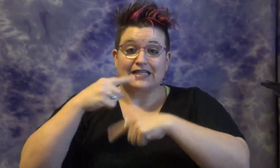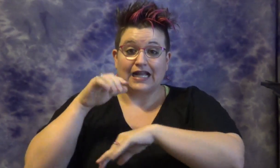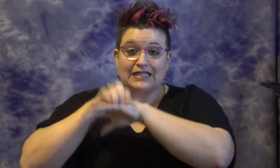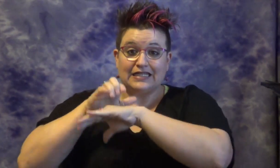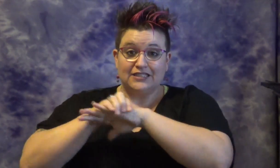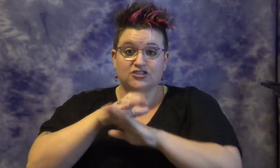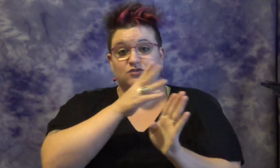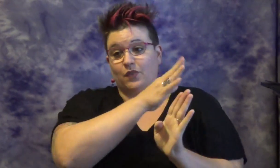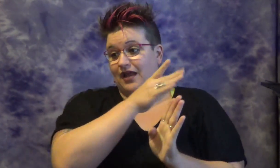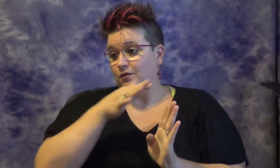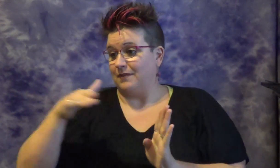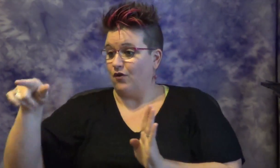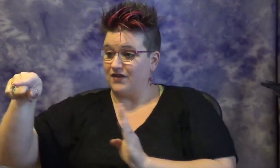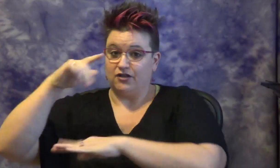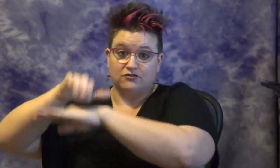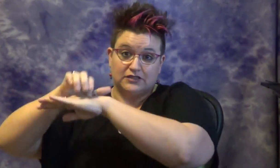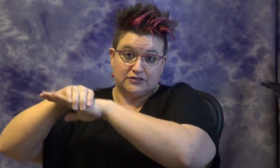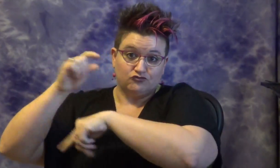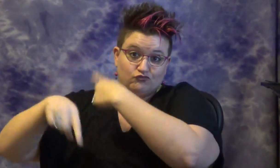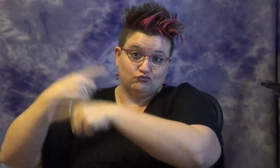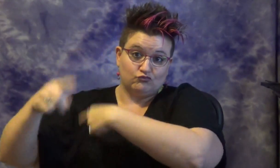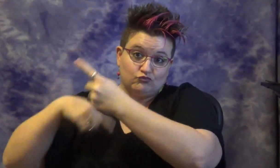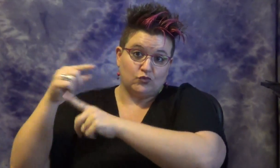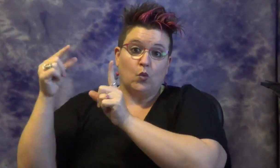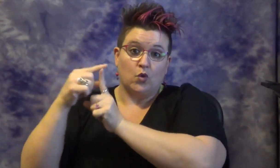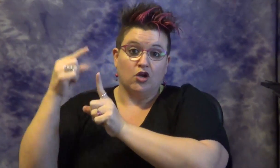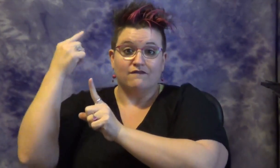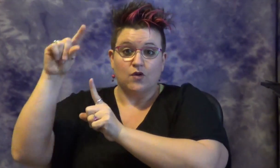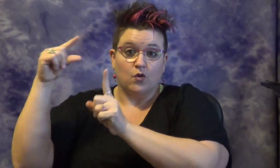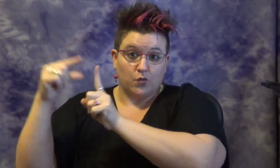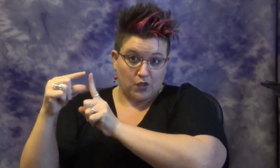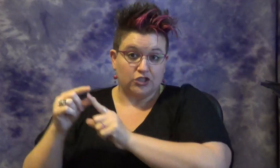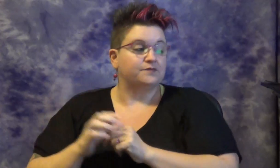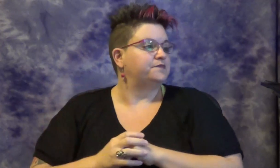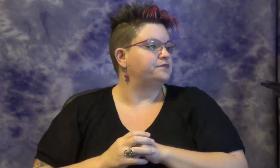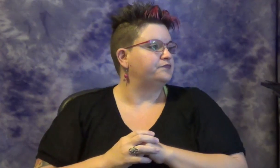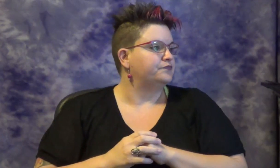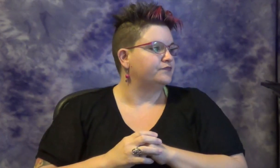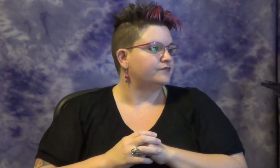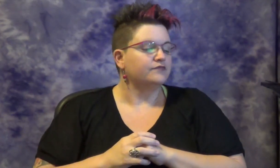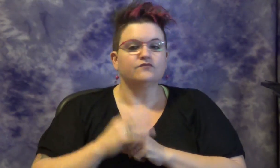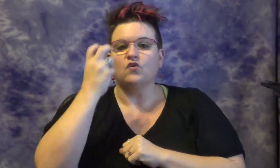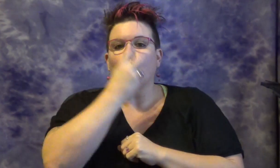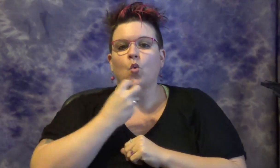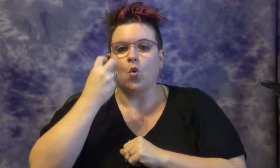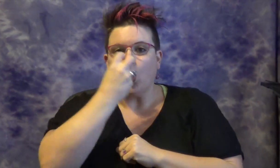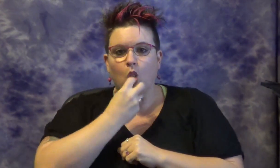order, and sometimes it's closer to the English side, as well as we have